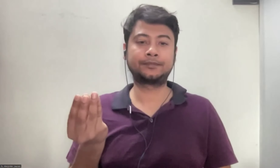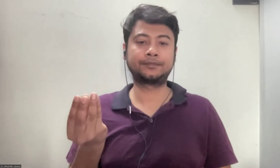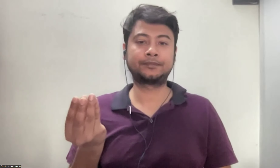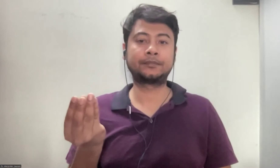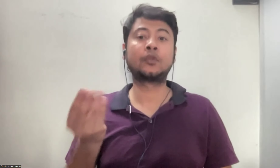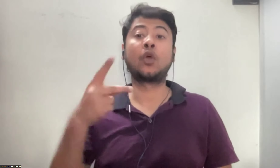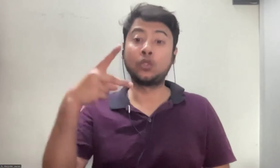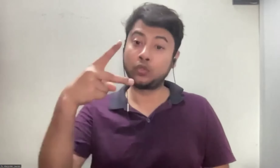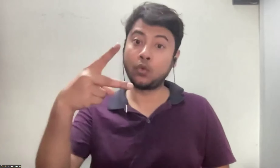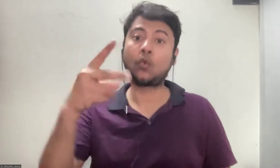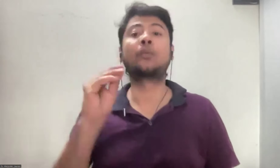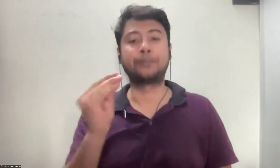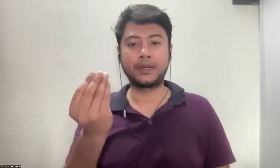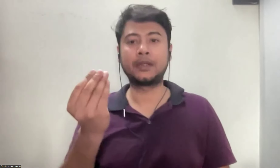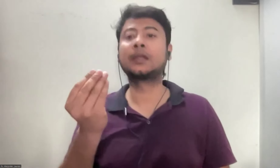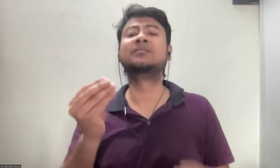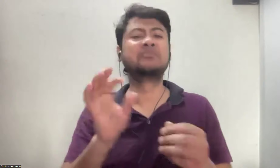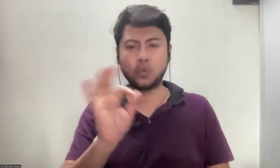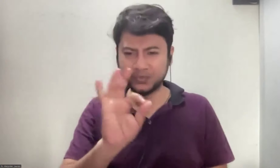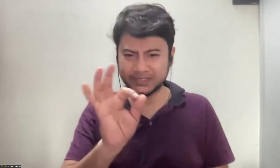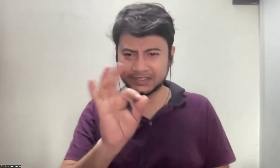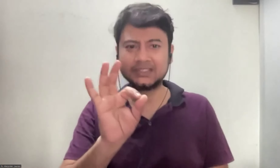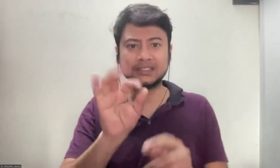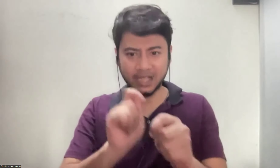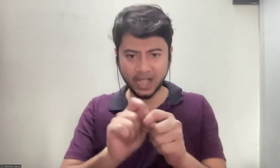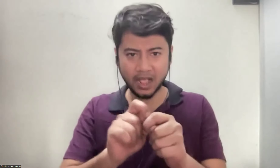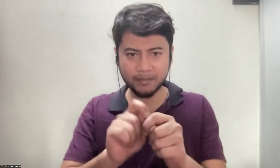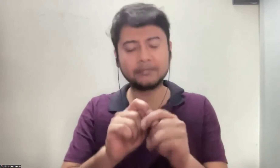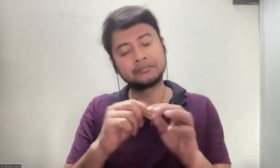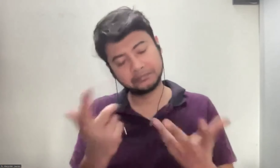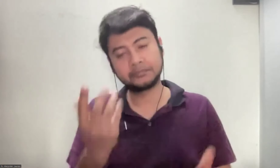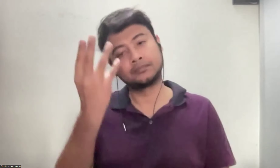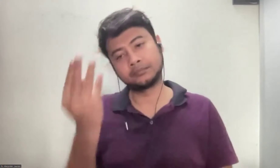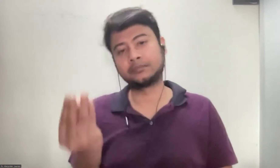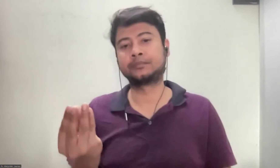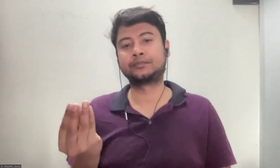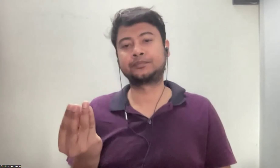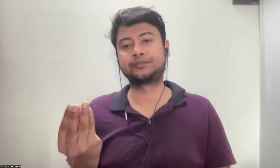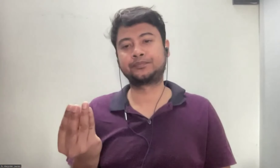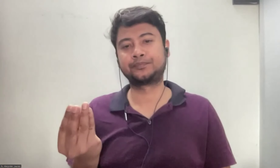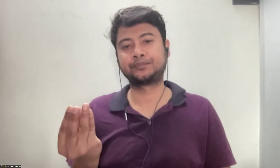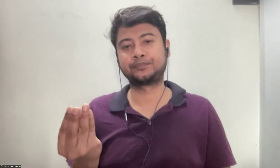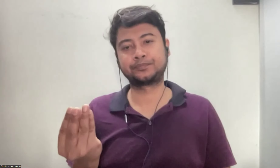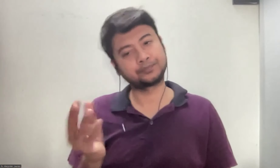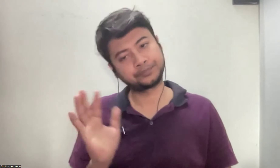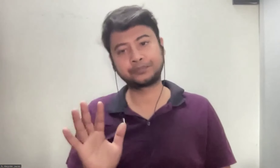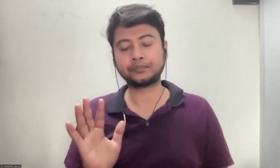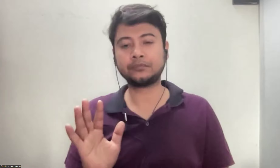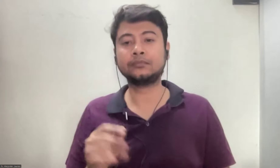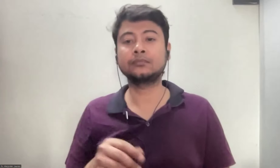aarti. You select your convenient time. If both days, then very good. If not, at